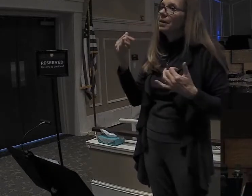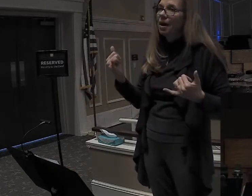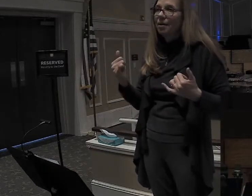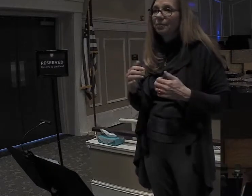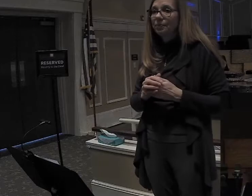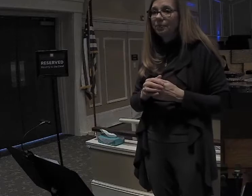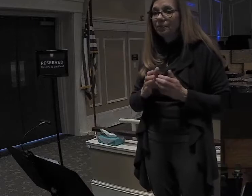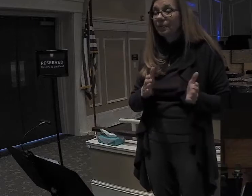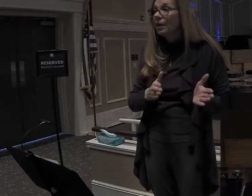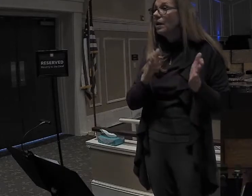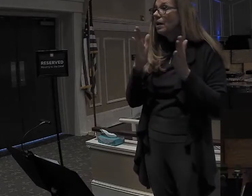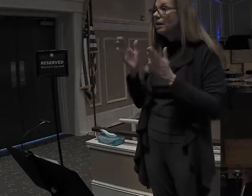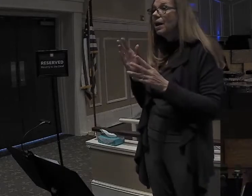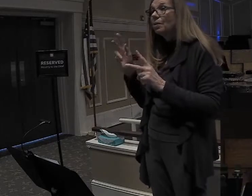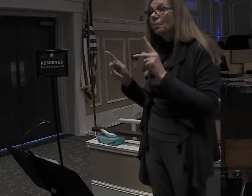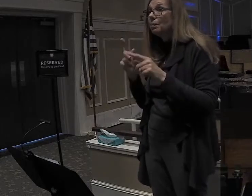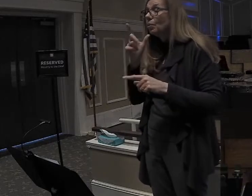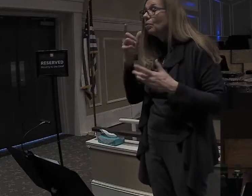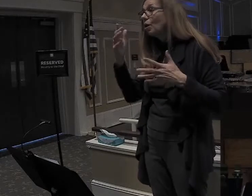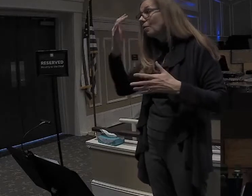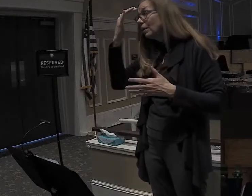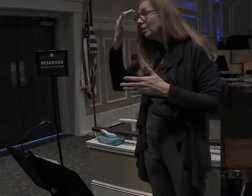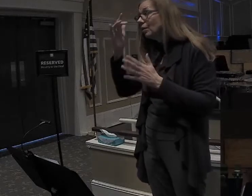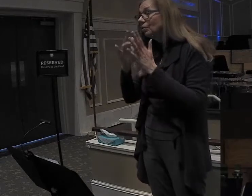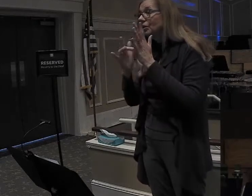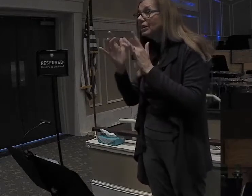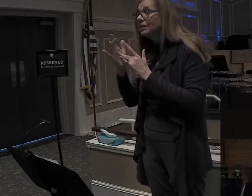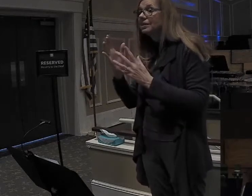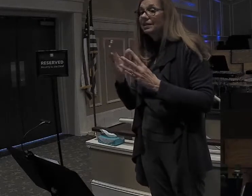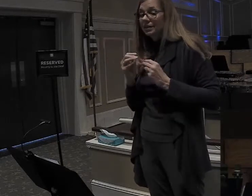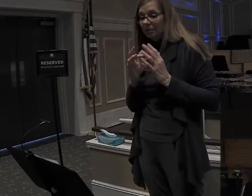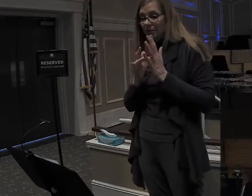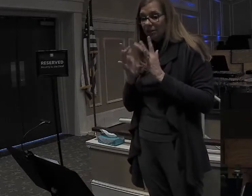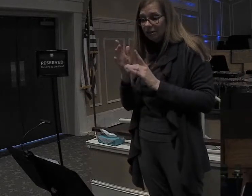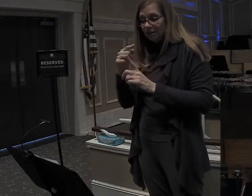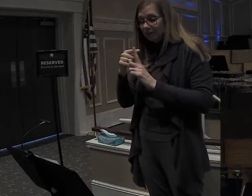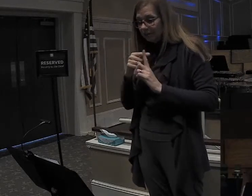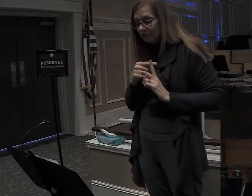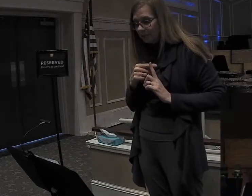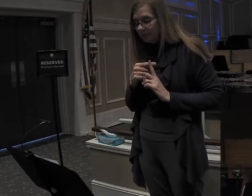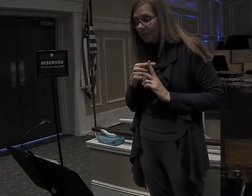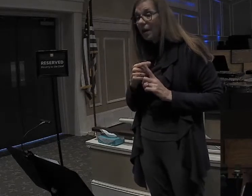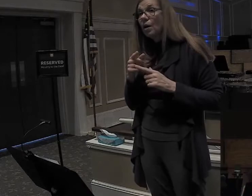Now, for those of us that do know Christ, as we continue to study the book of Revelation,